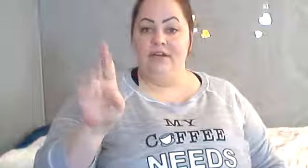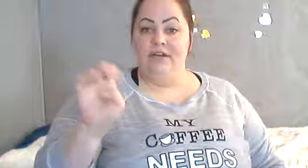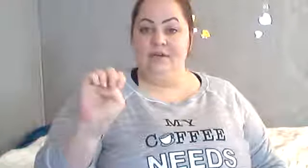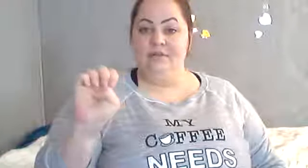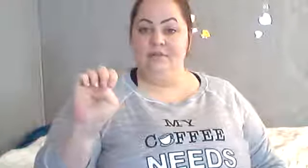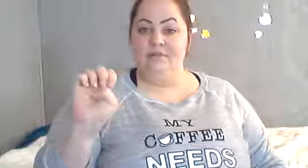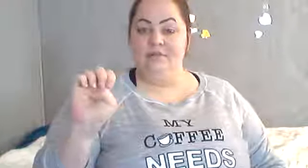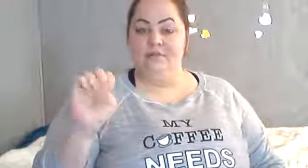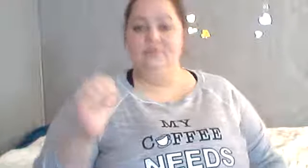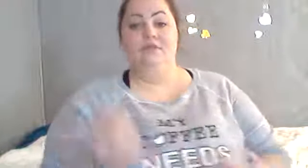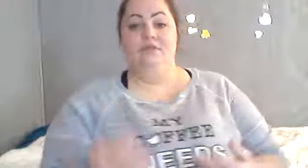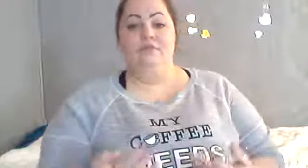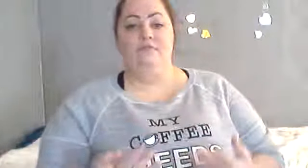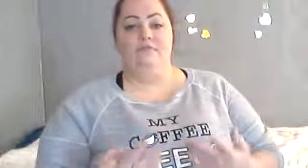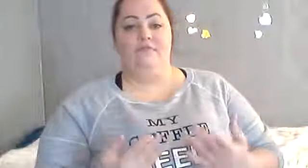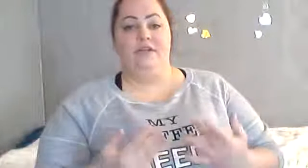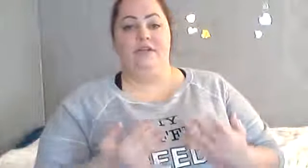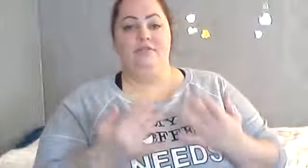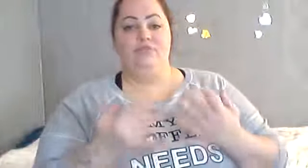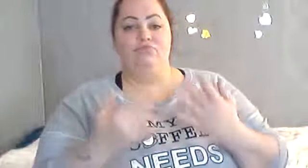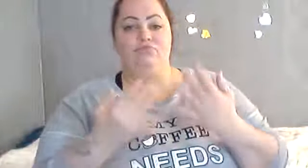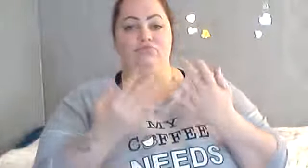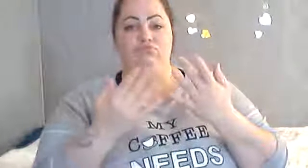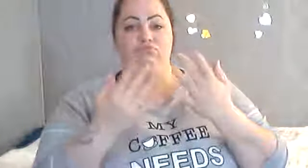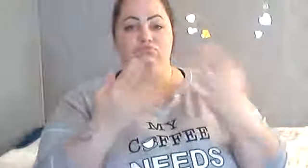Fire. Fire.